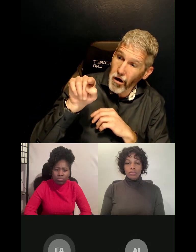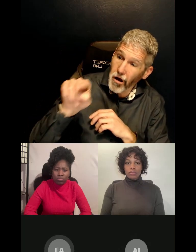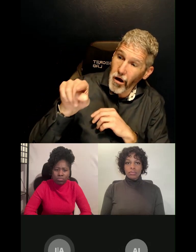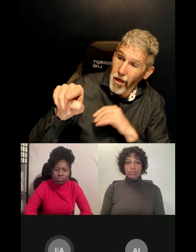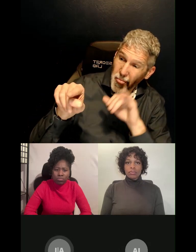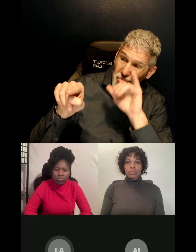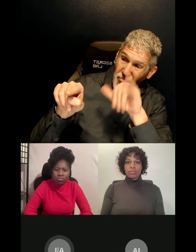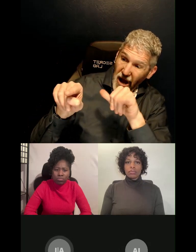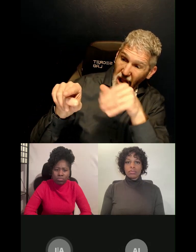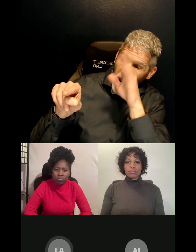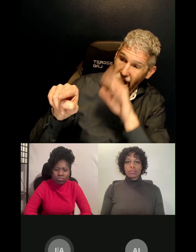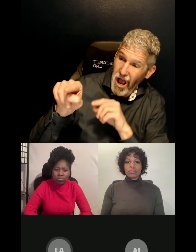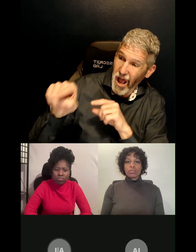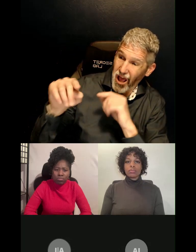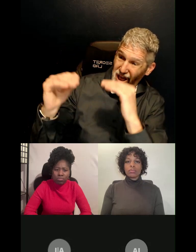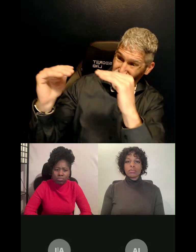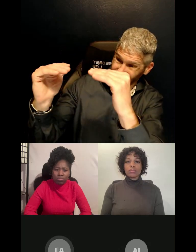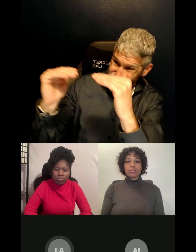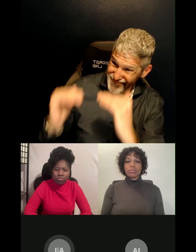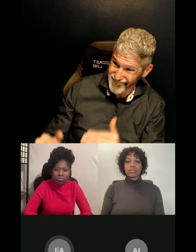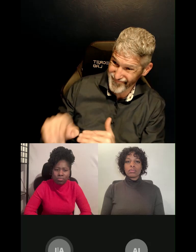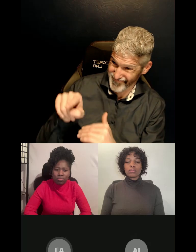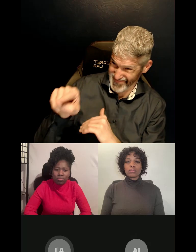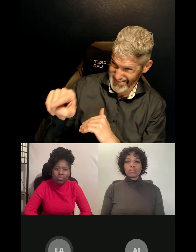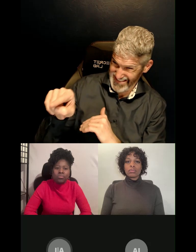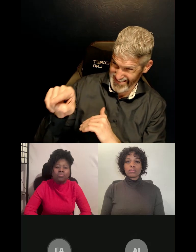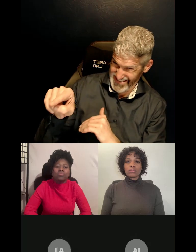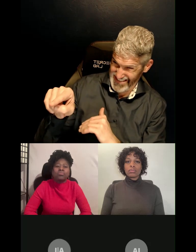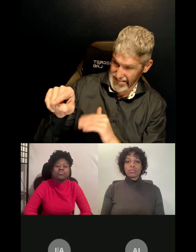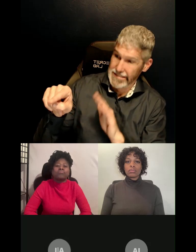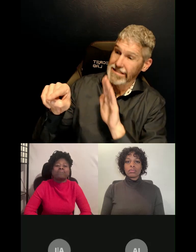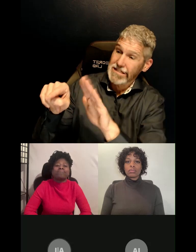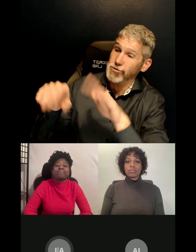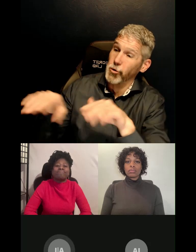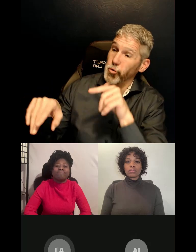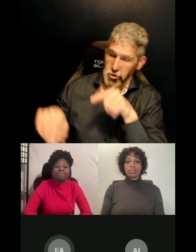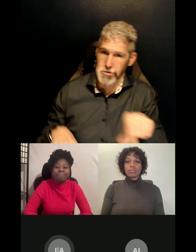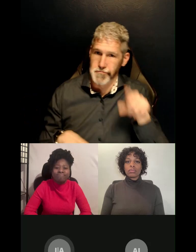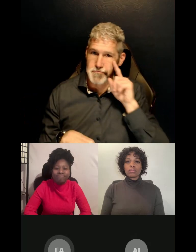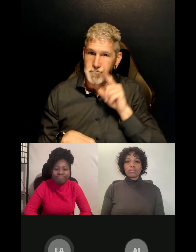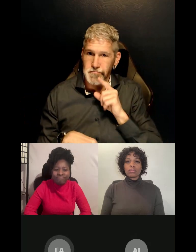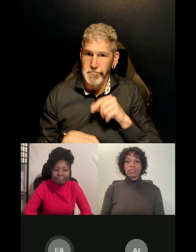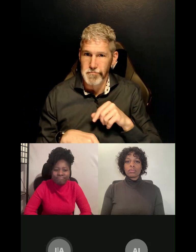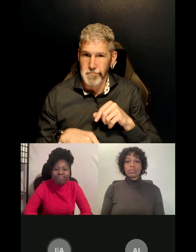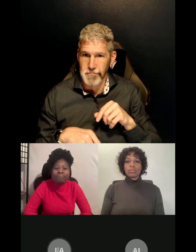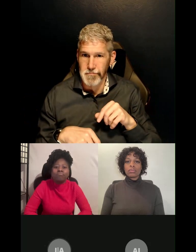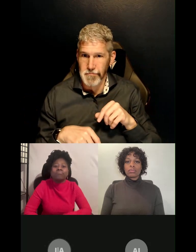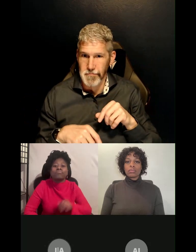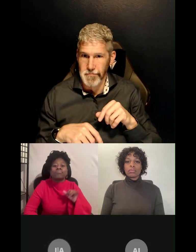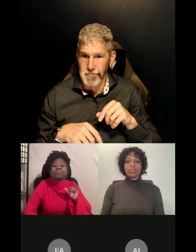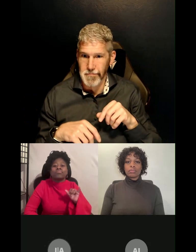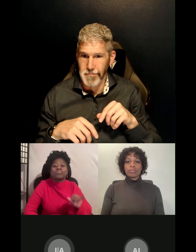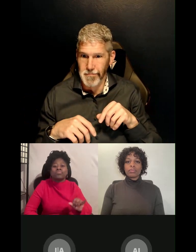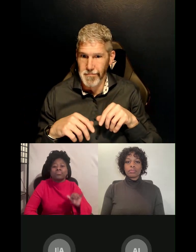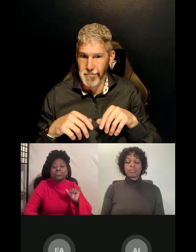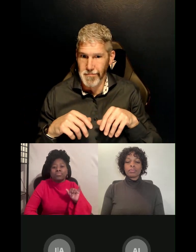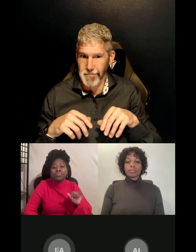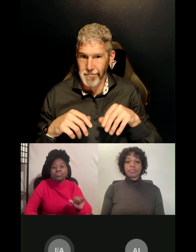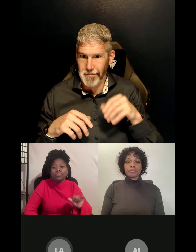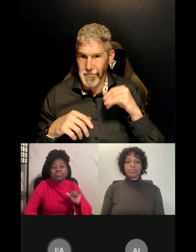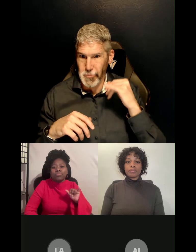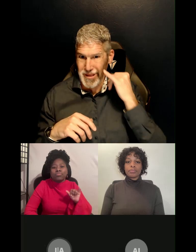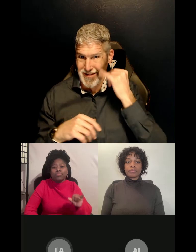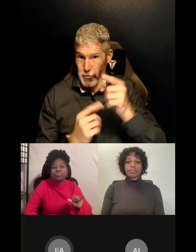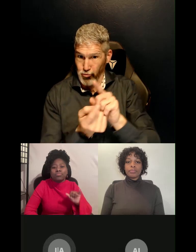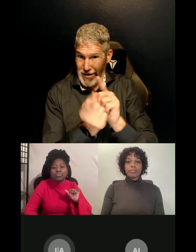to translate it into sign language, this is what it would look like. Like these individuals Mm,